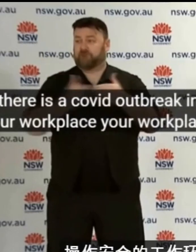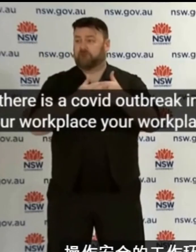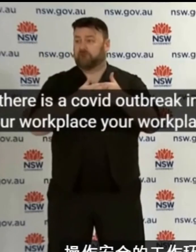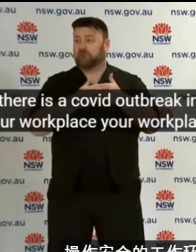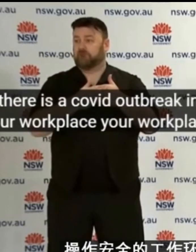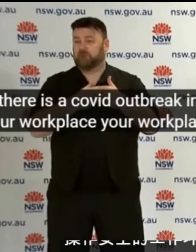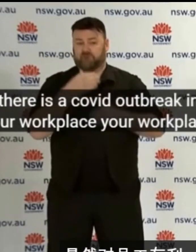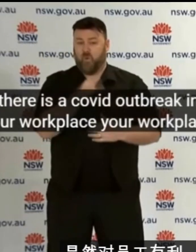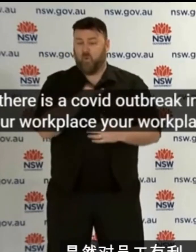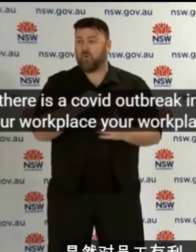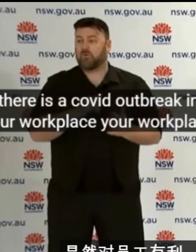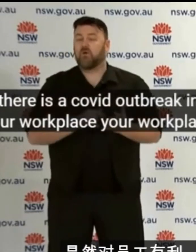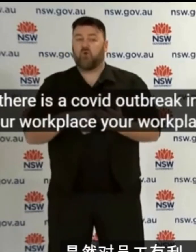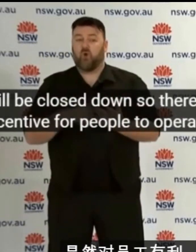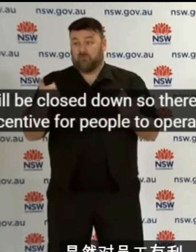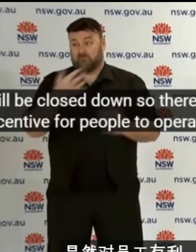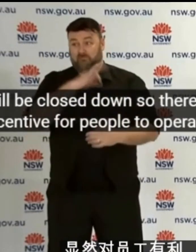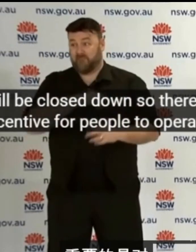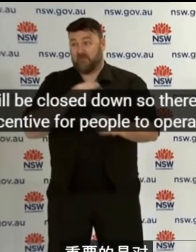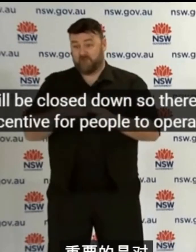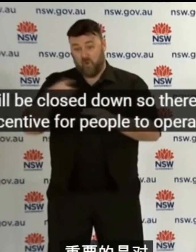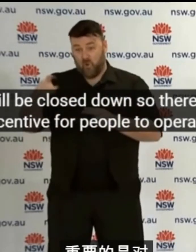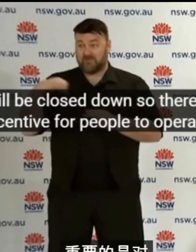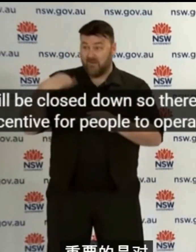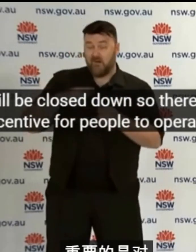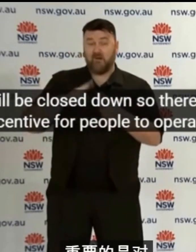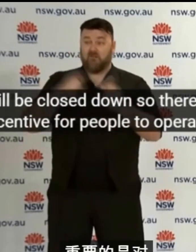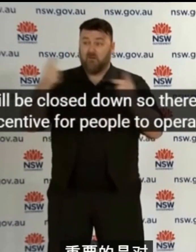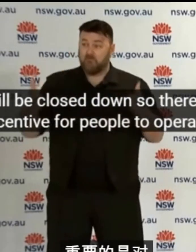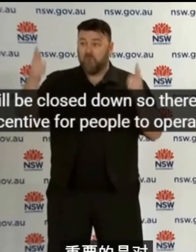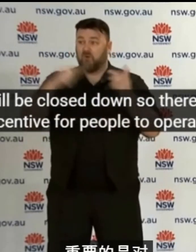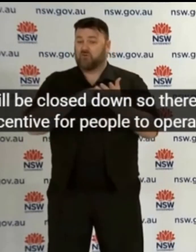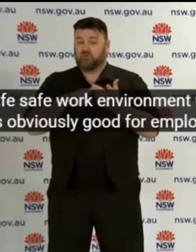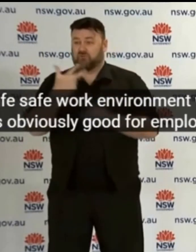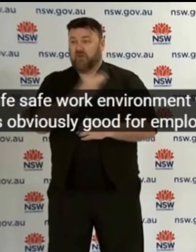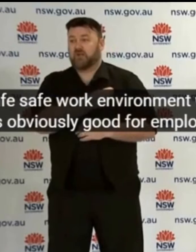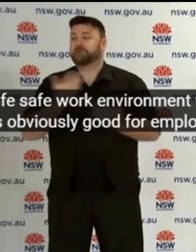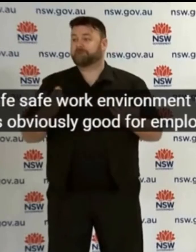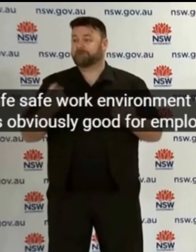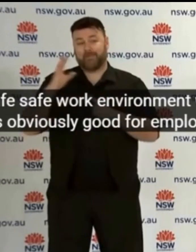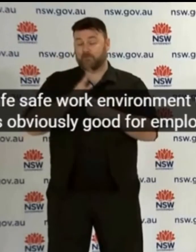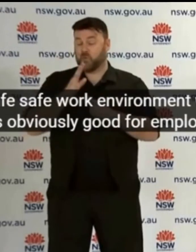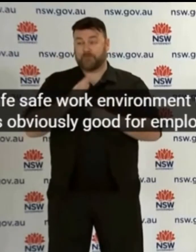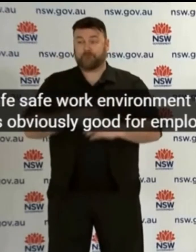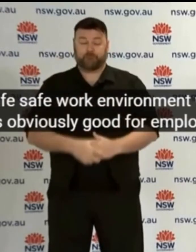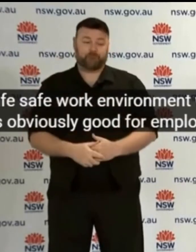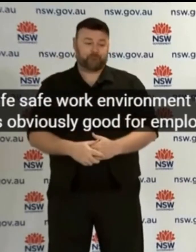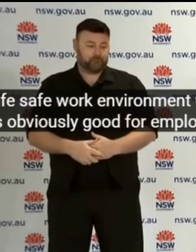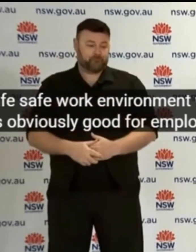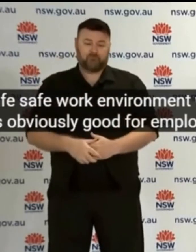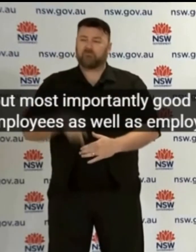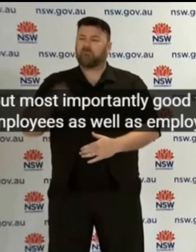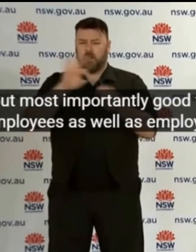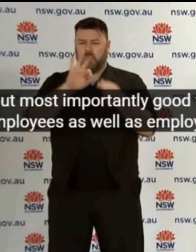for employees, but most importantly good for employees as well as employers, and that is critical. In relation to misinformation,